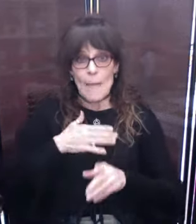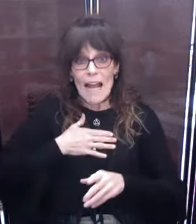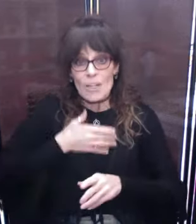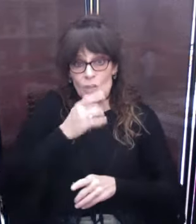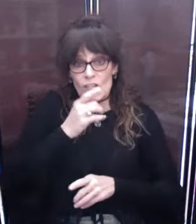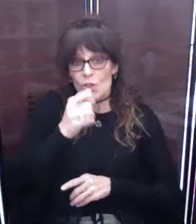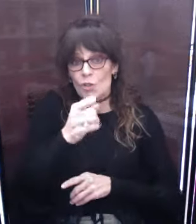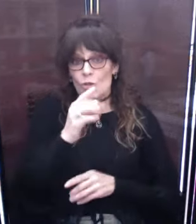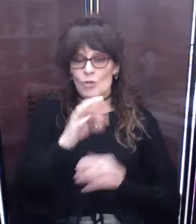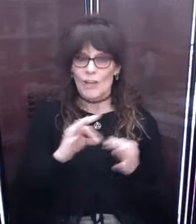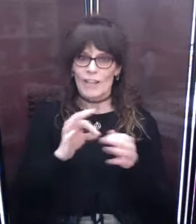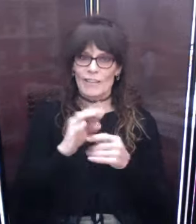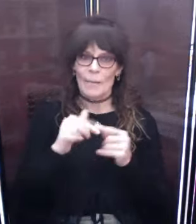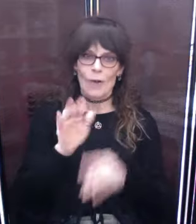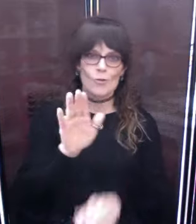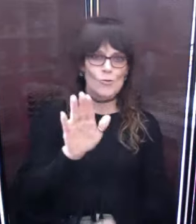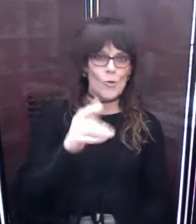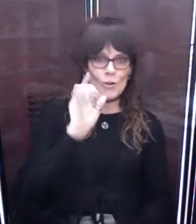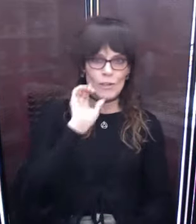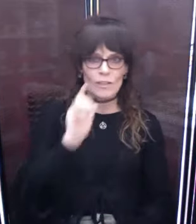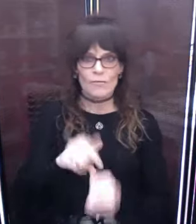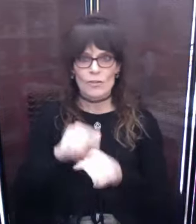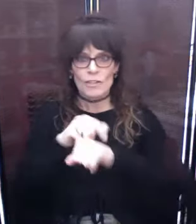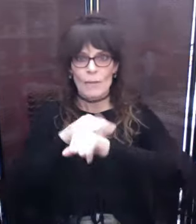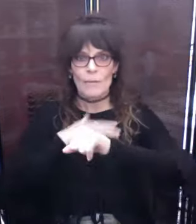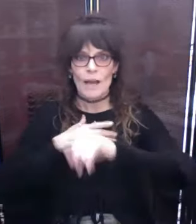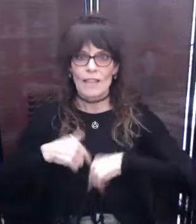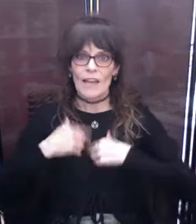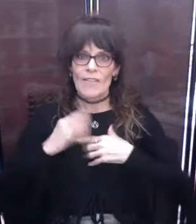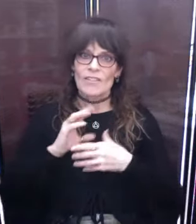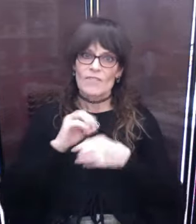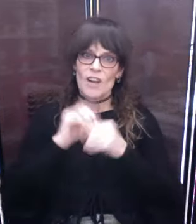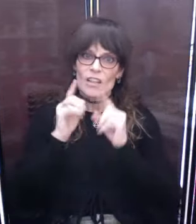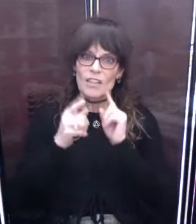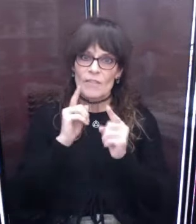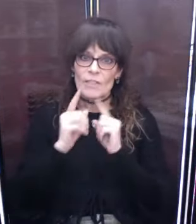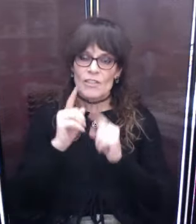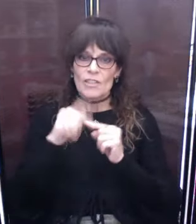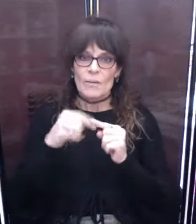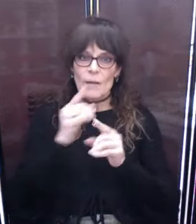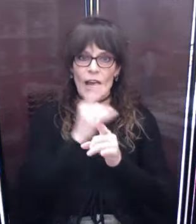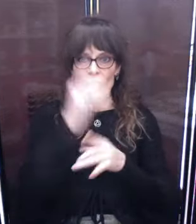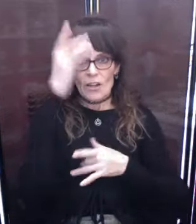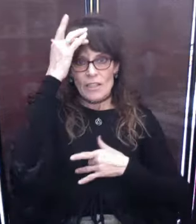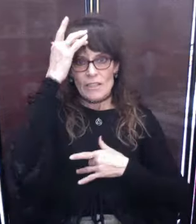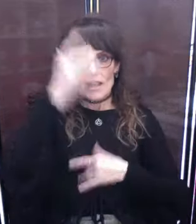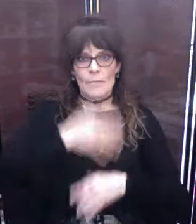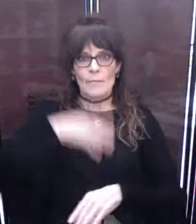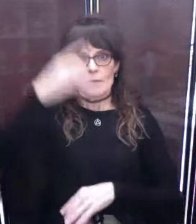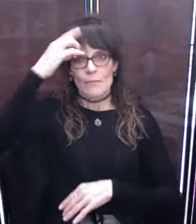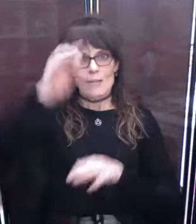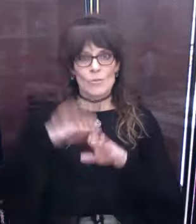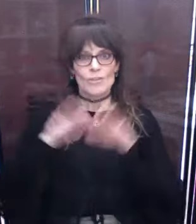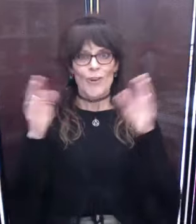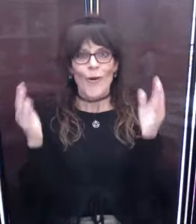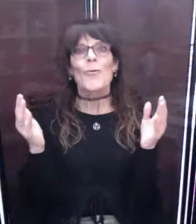And so for the first time in my life, I was involved in a conversation about alcoholism and my mind was open.